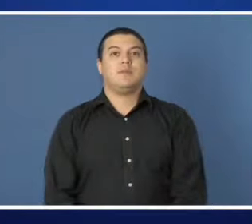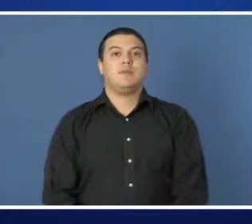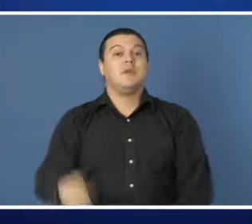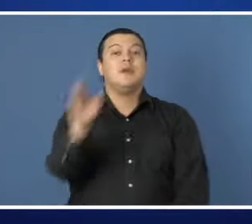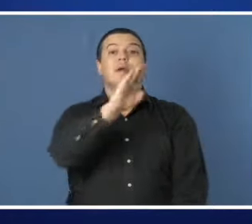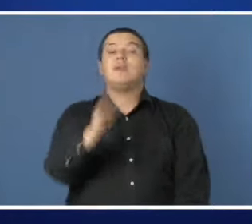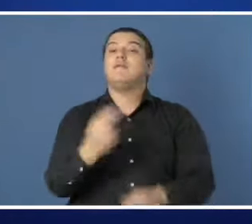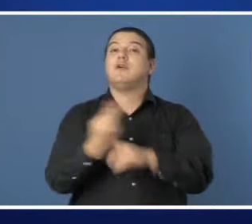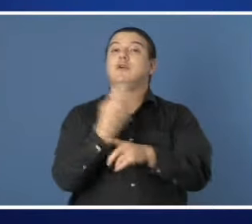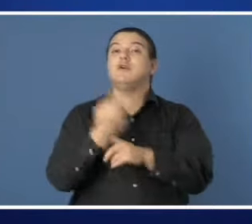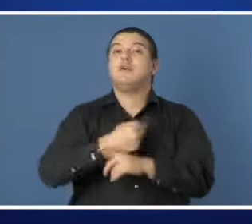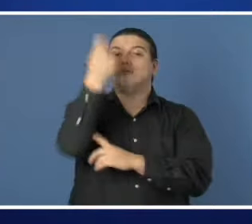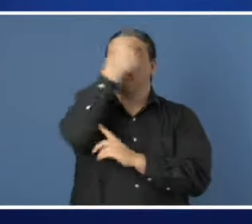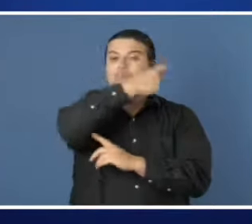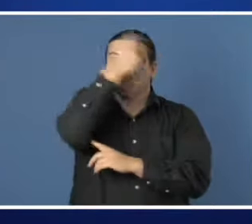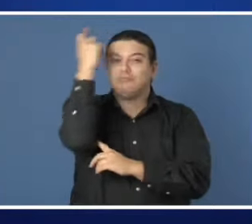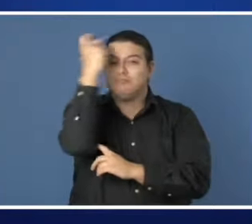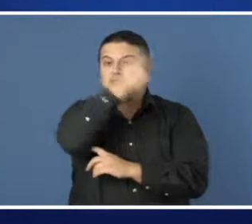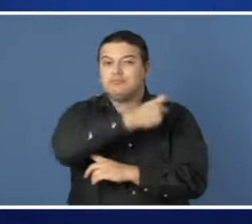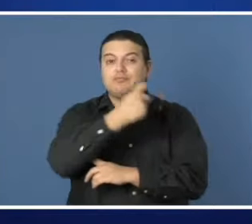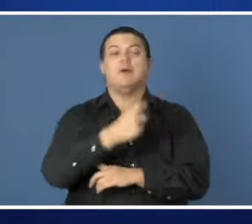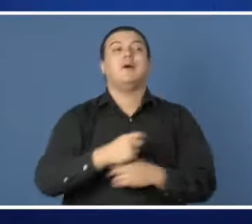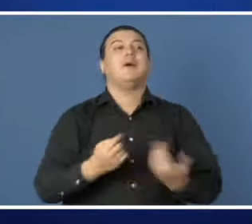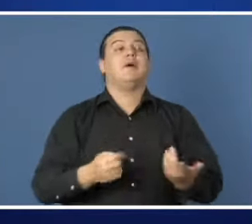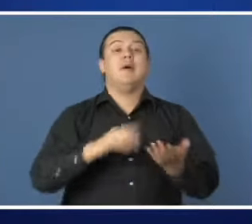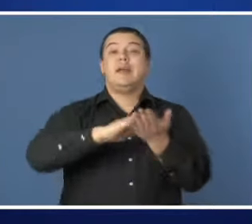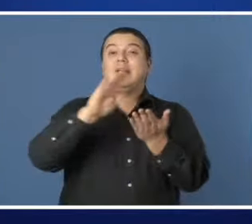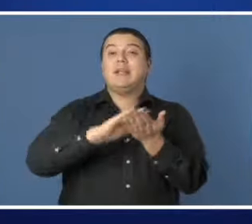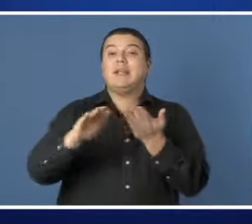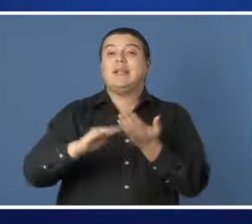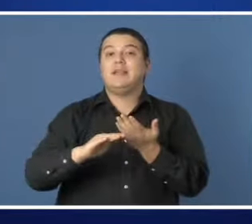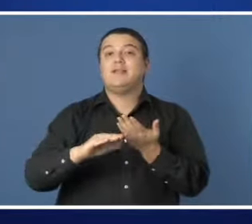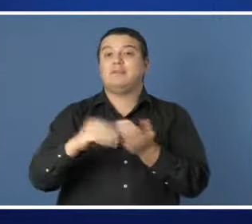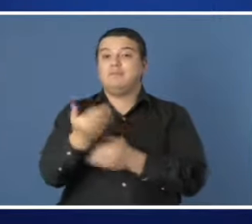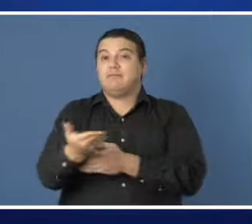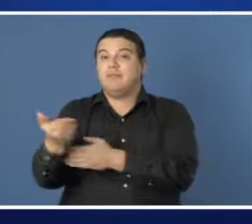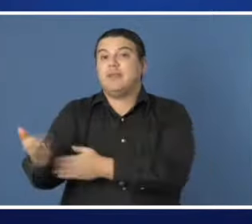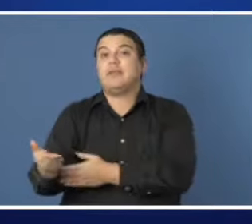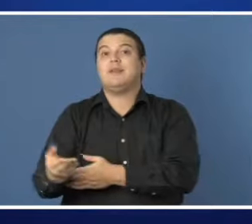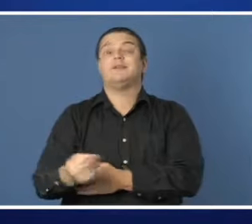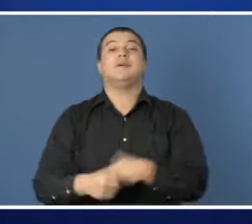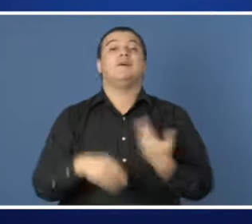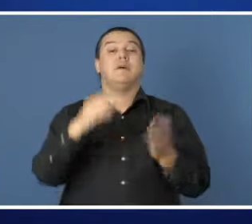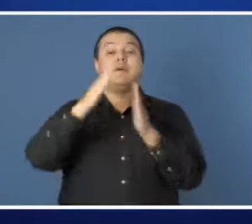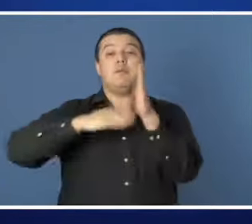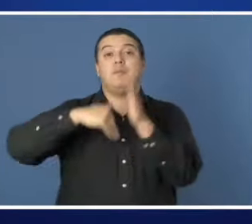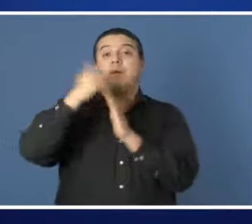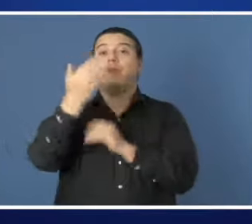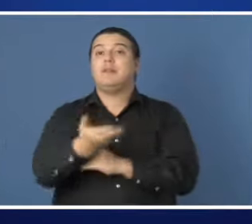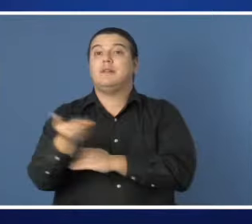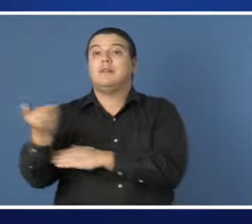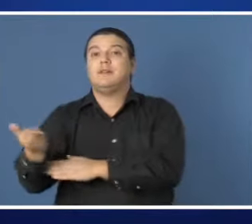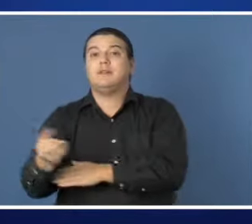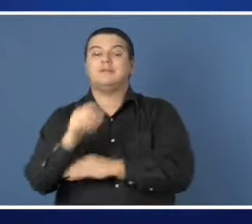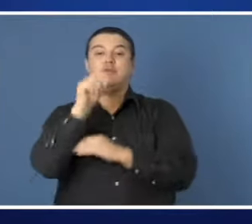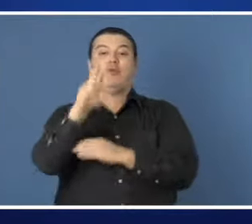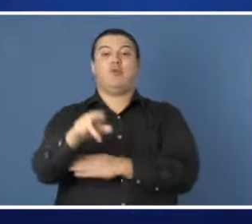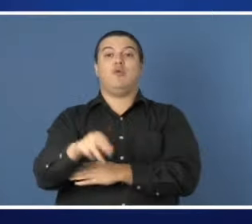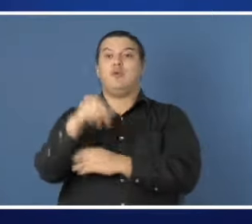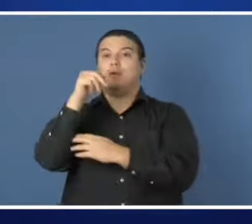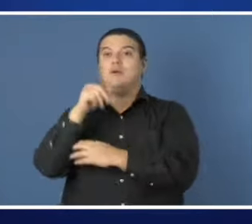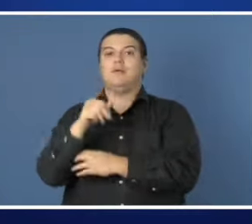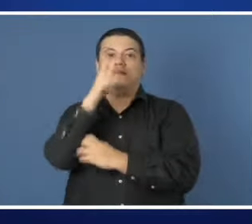Never use hairspray, cleaning solutions, paint products, or pesticides near an